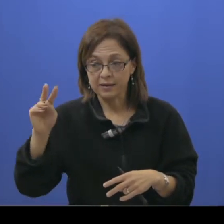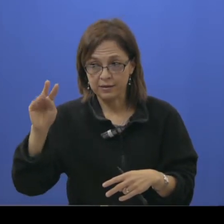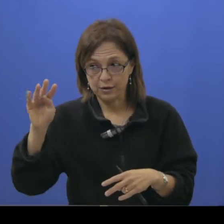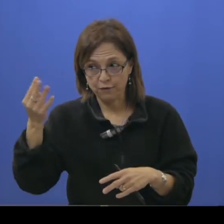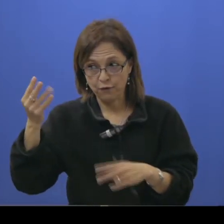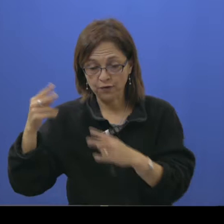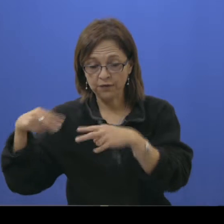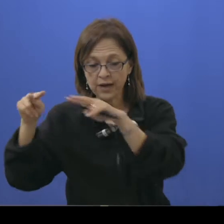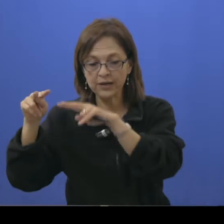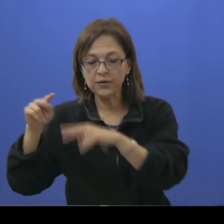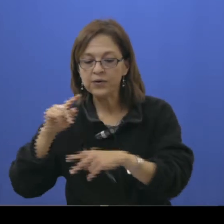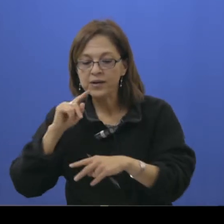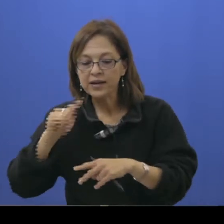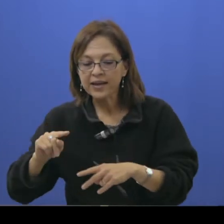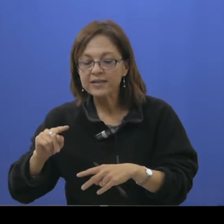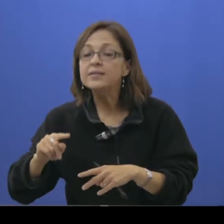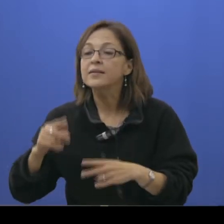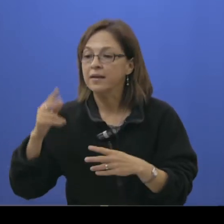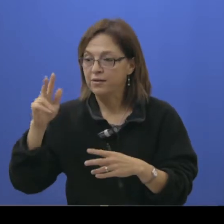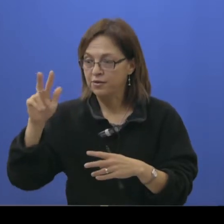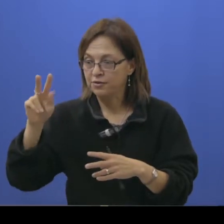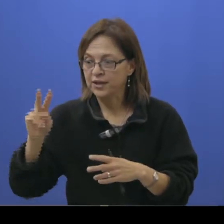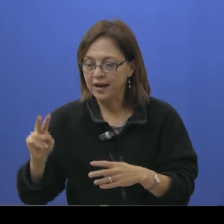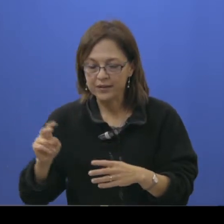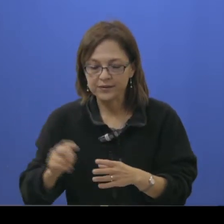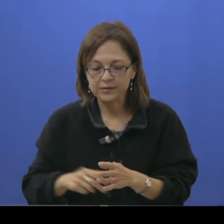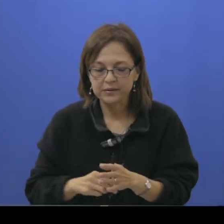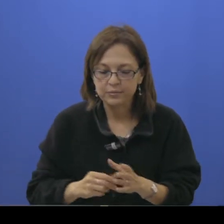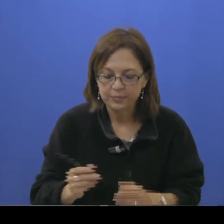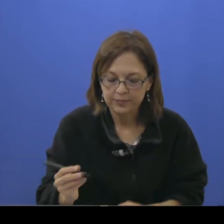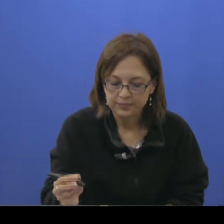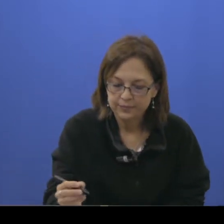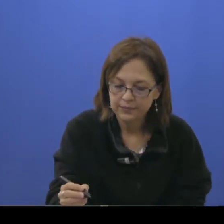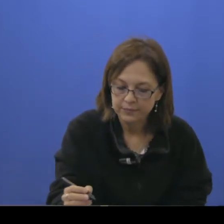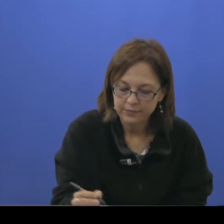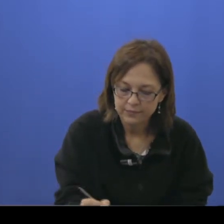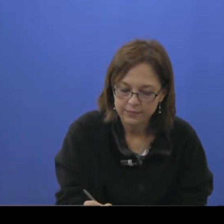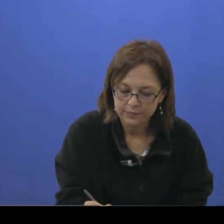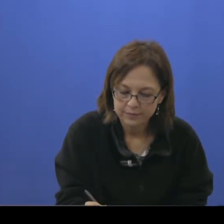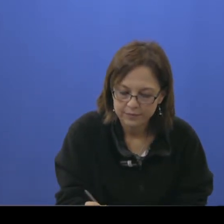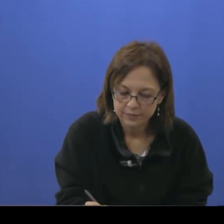next, the fourth value is 3/2.